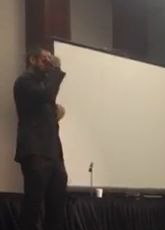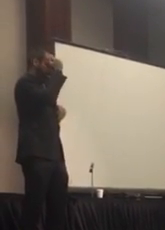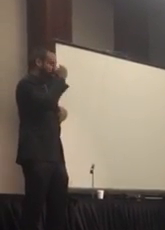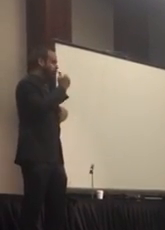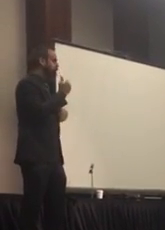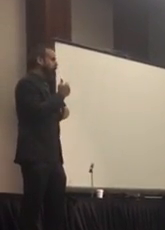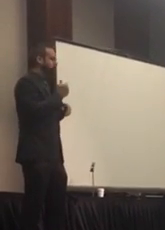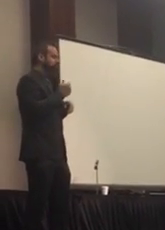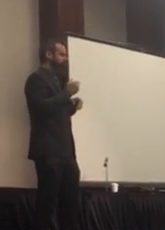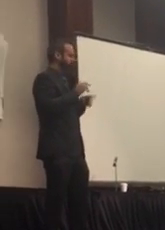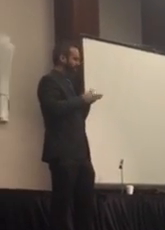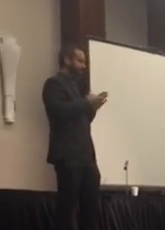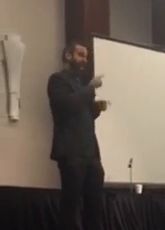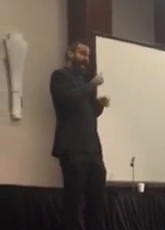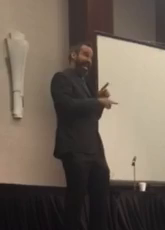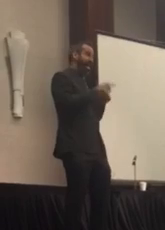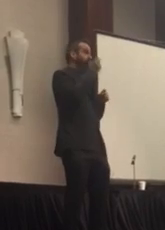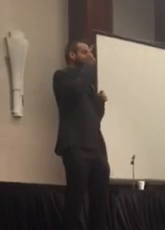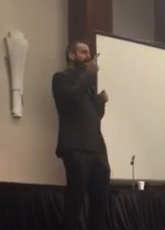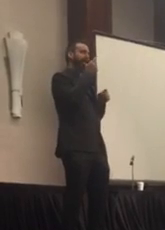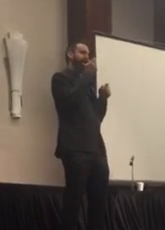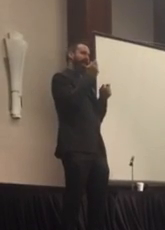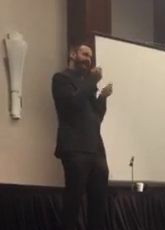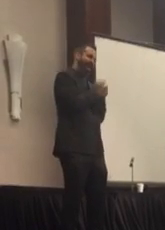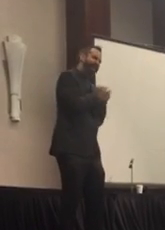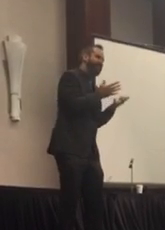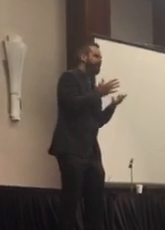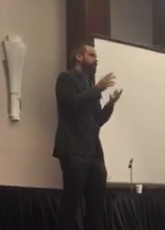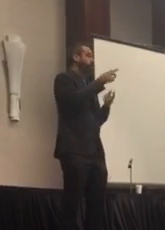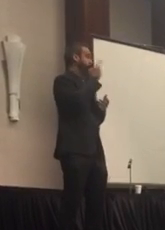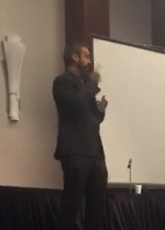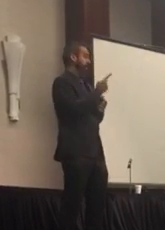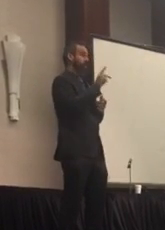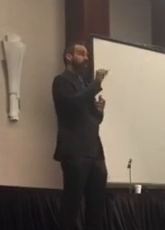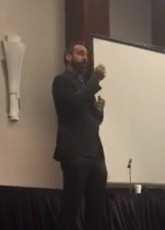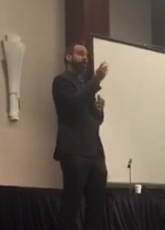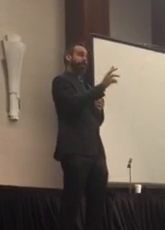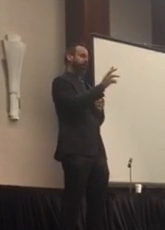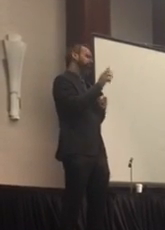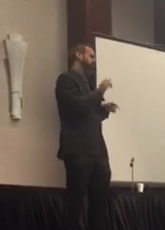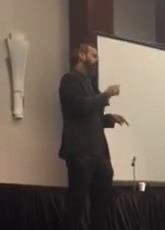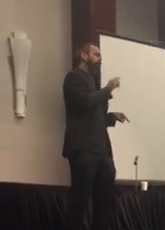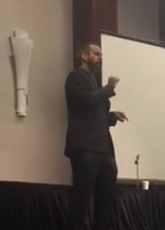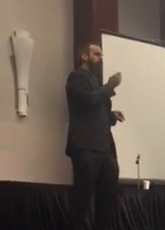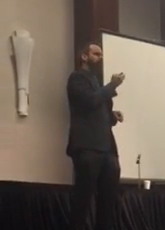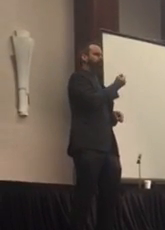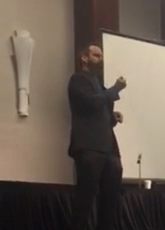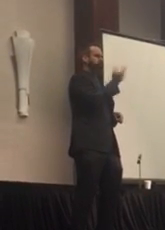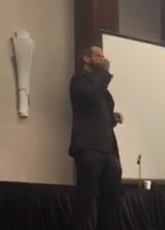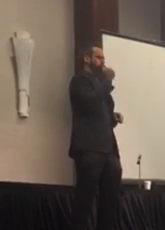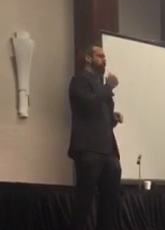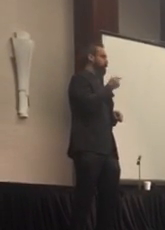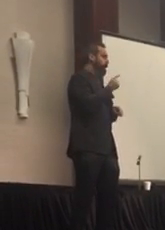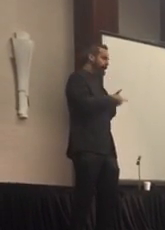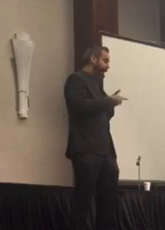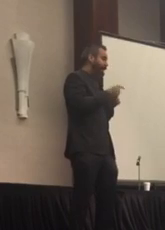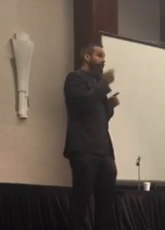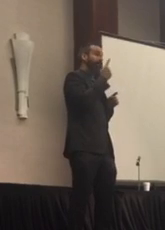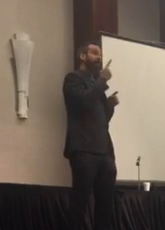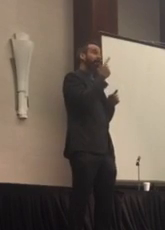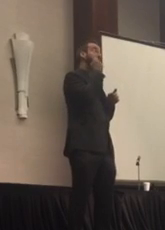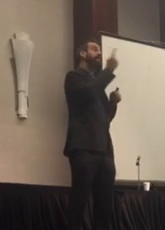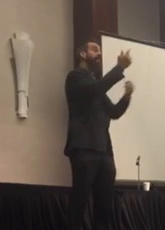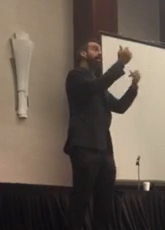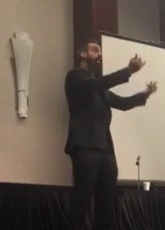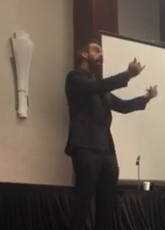you can't understand anything you see in 2016, or this was 2014 or whatever. You can't understand what you see in the